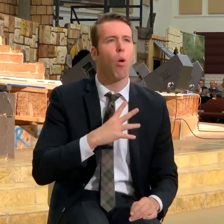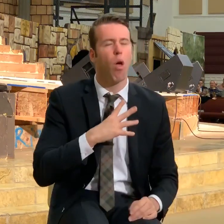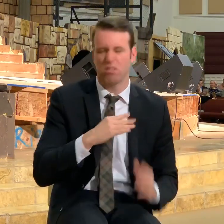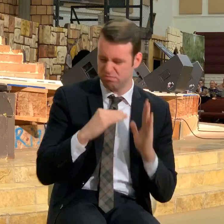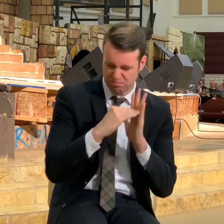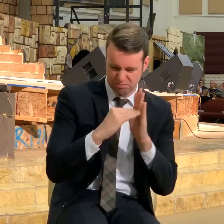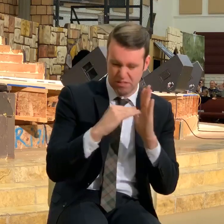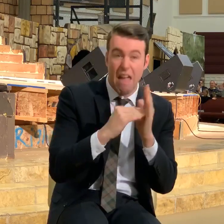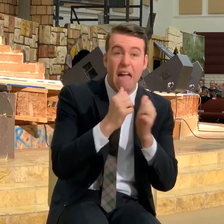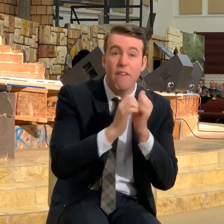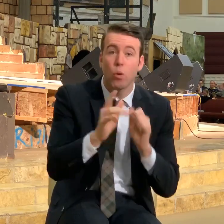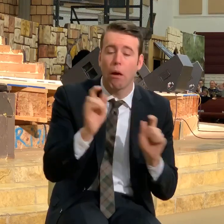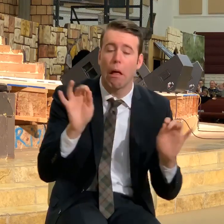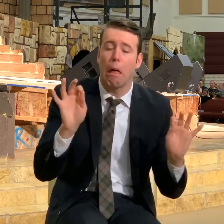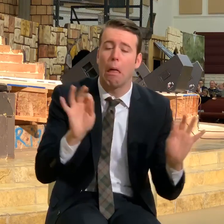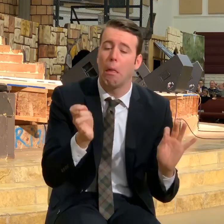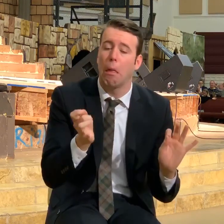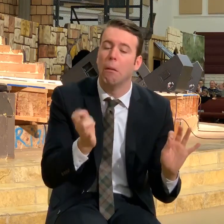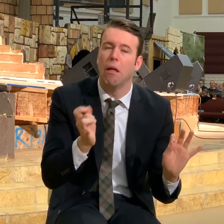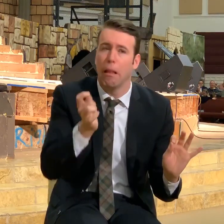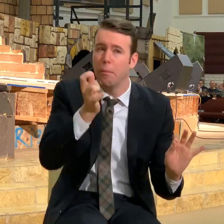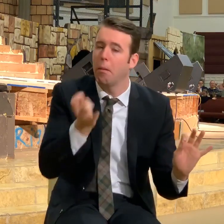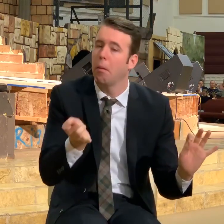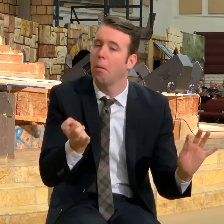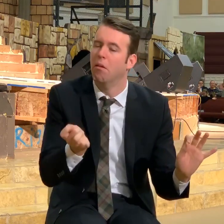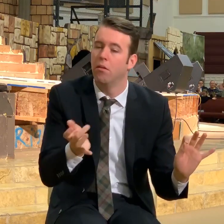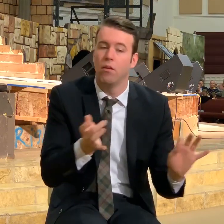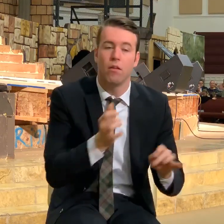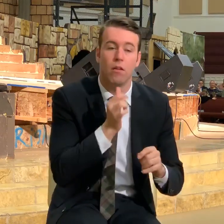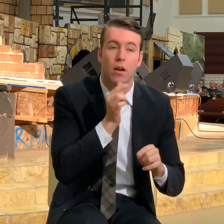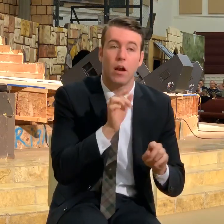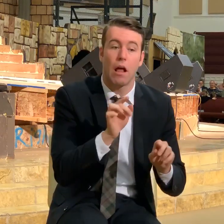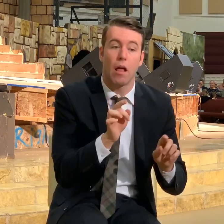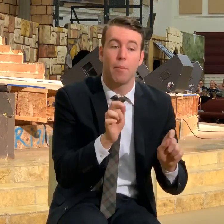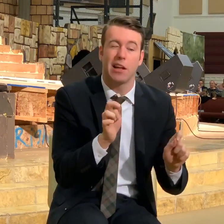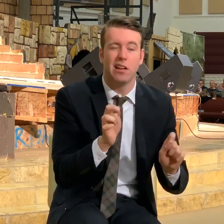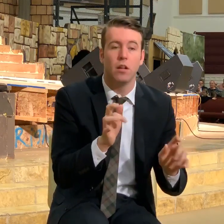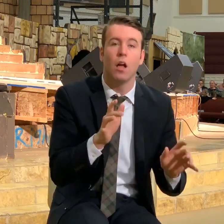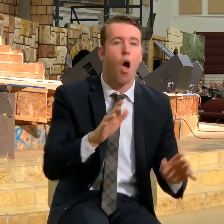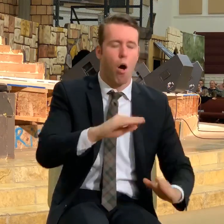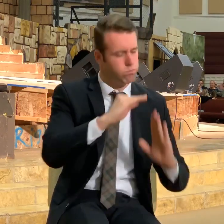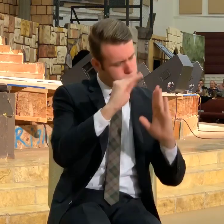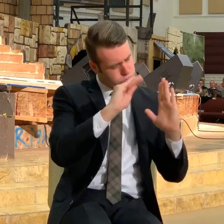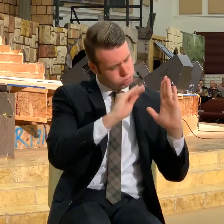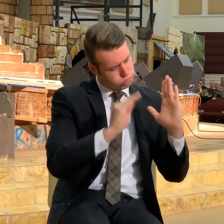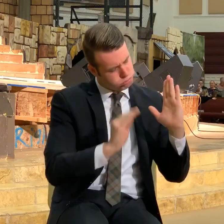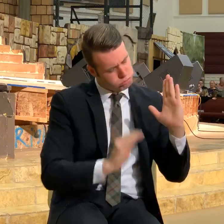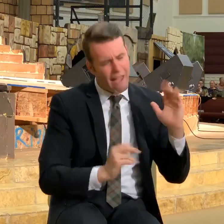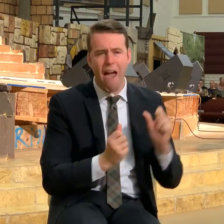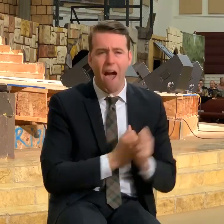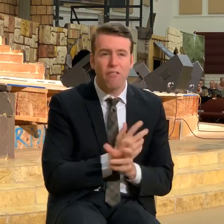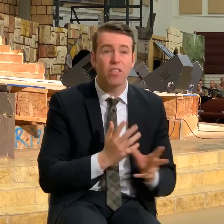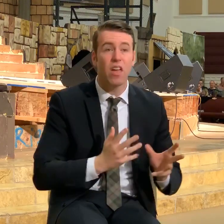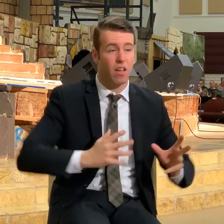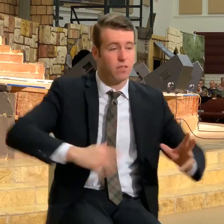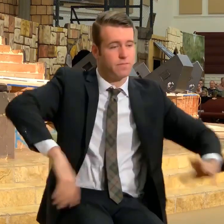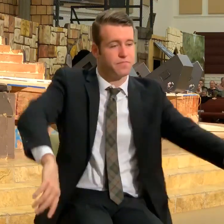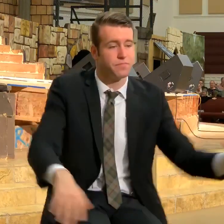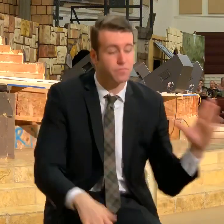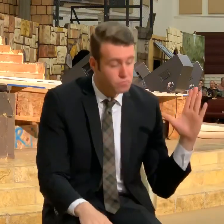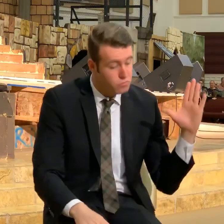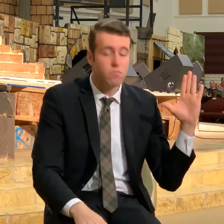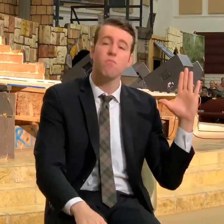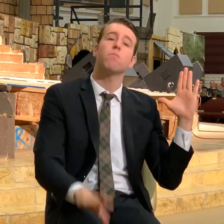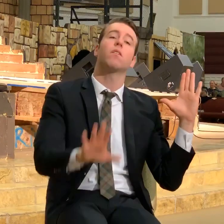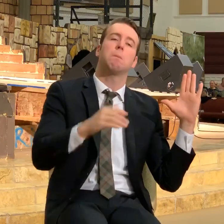every oversight. They keep record of every mistake. They keep record of every inconsistency. And when they get together, it's as if they know how